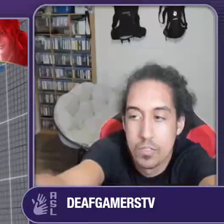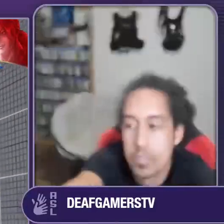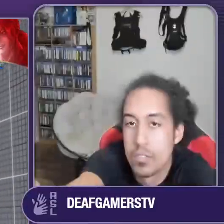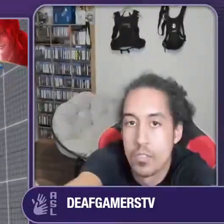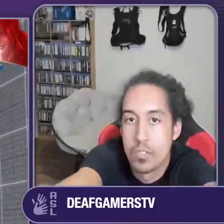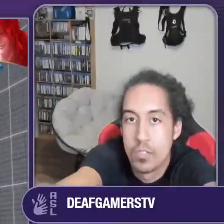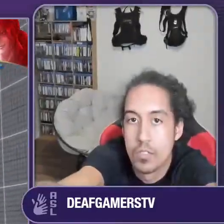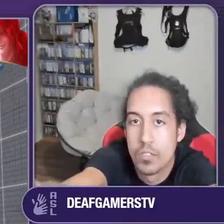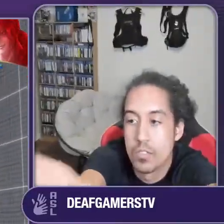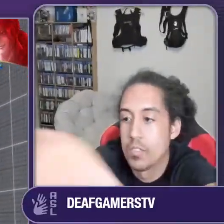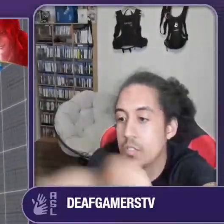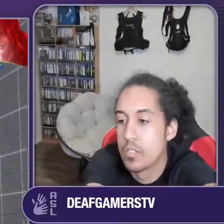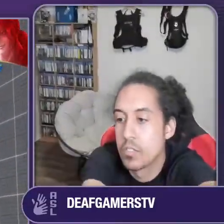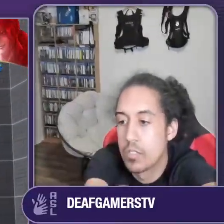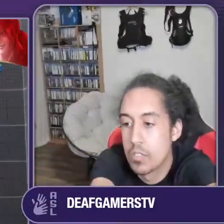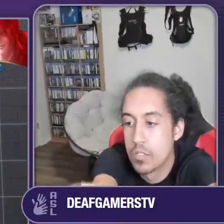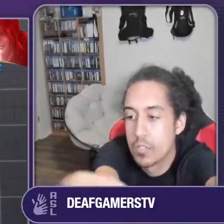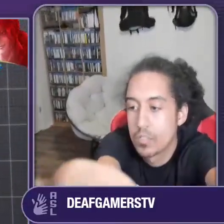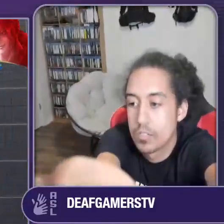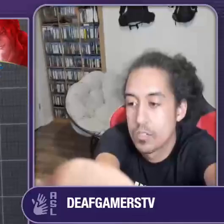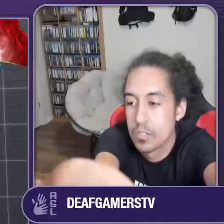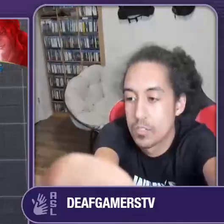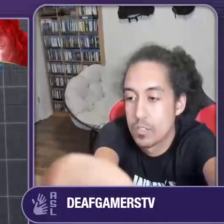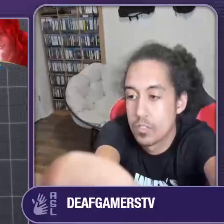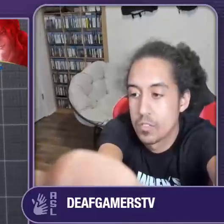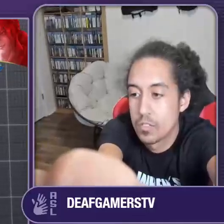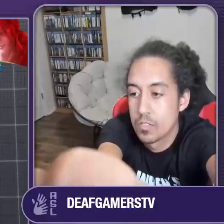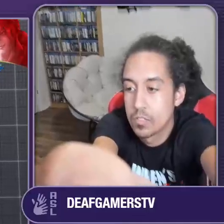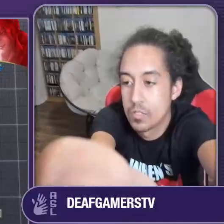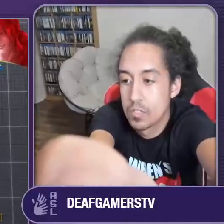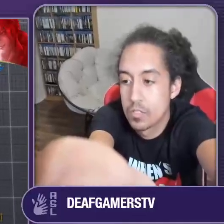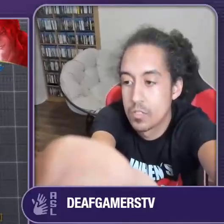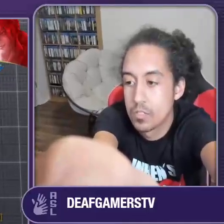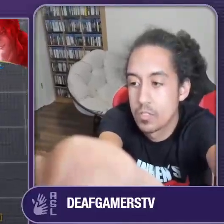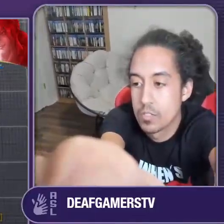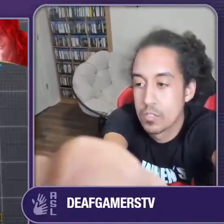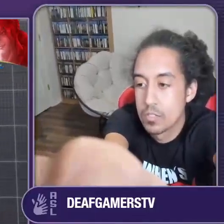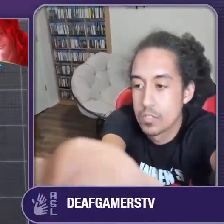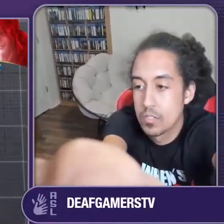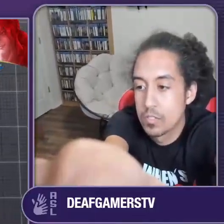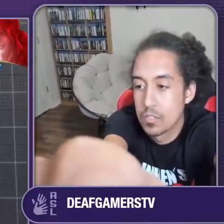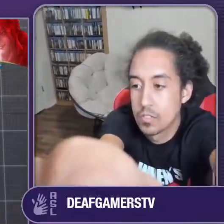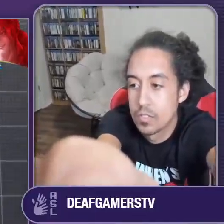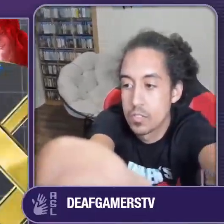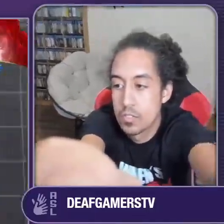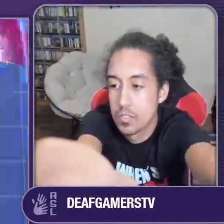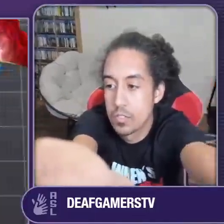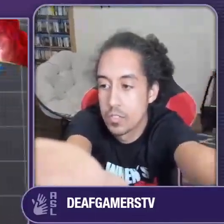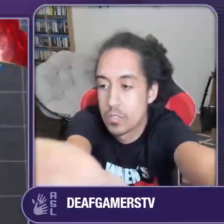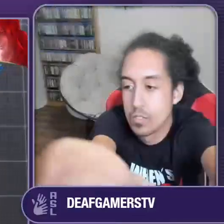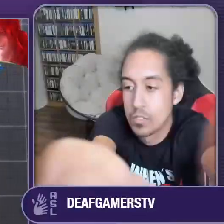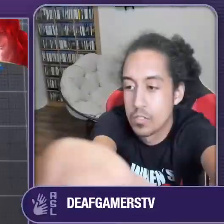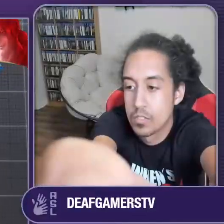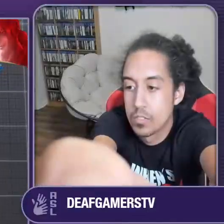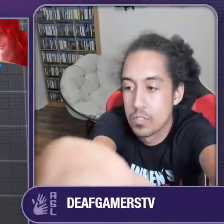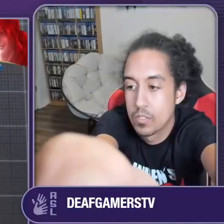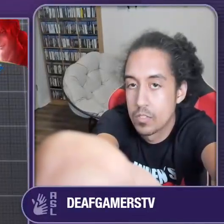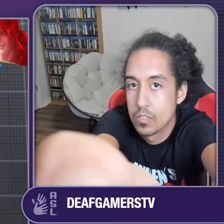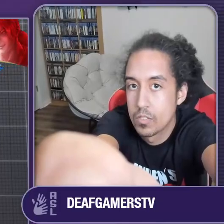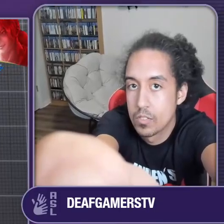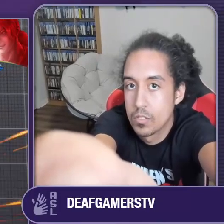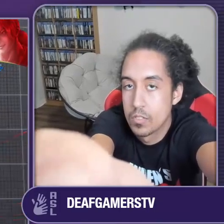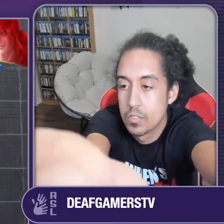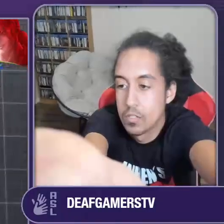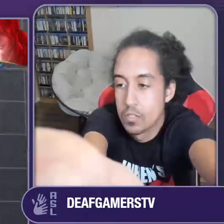to... And the match is off though. So we're gonna have the opportunity for Metro M to maybe make this comeback here. Couldn't get the counter hit